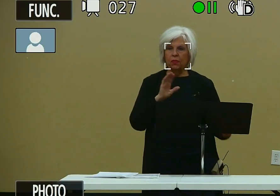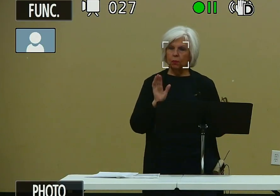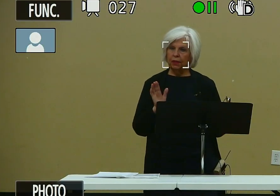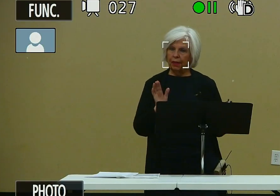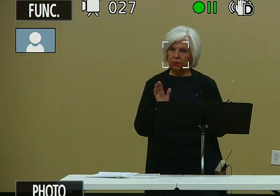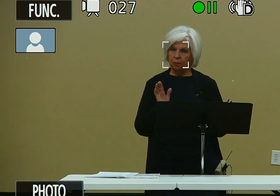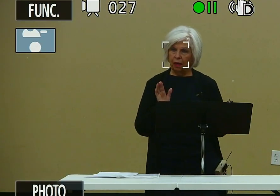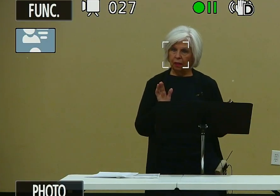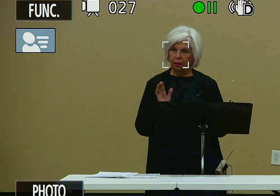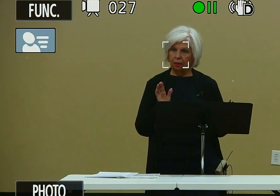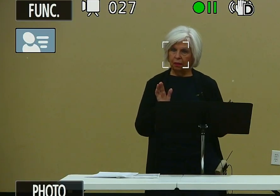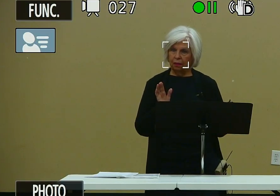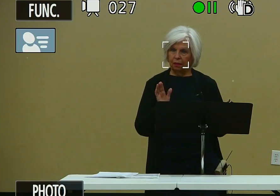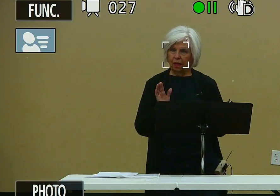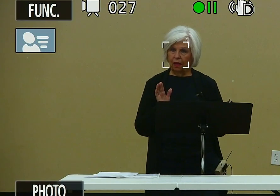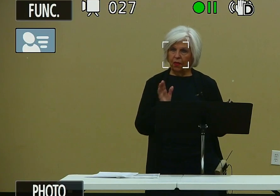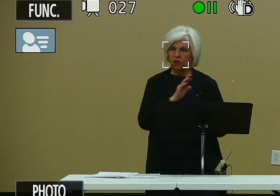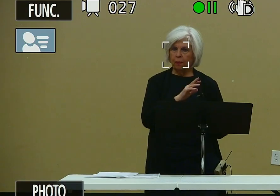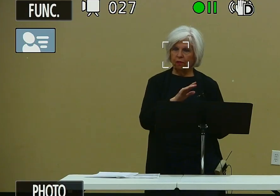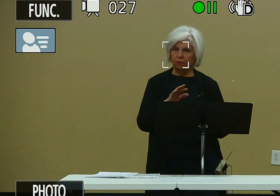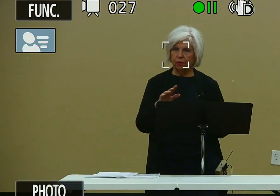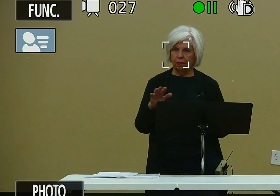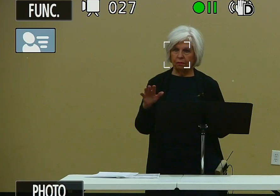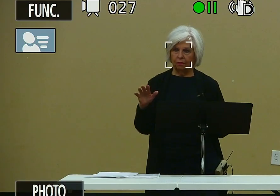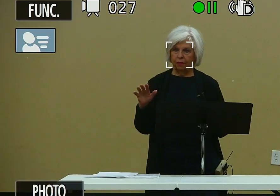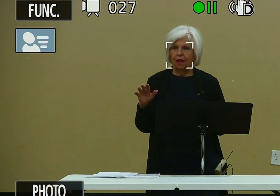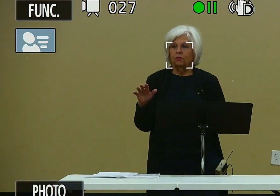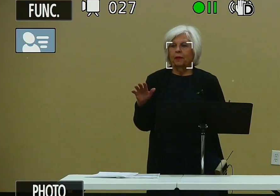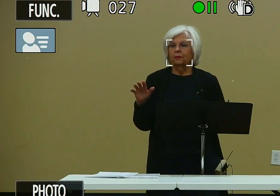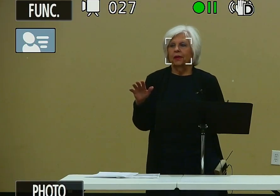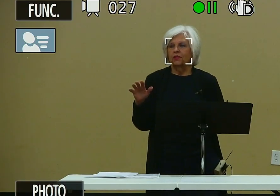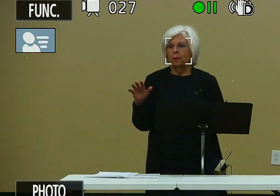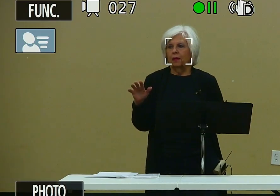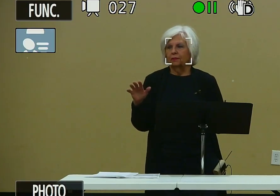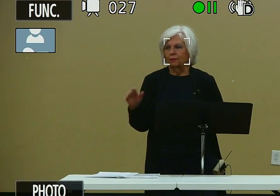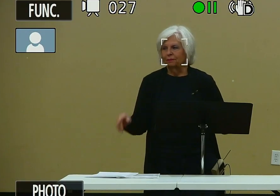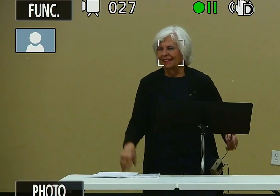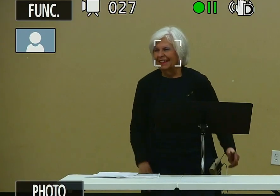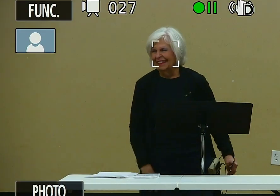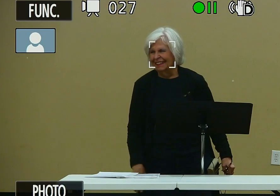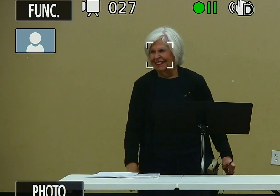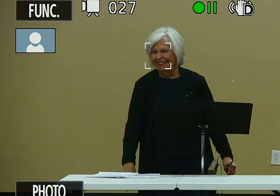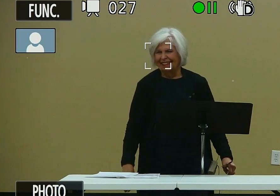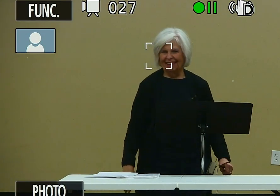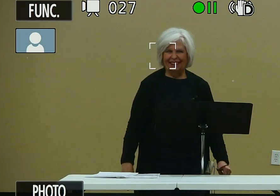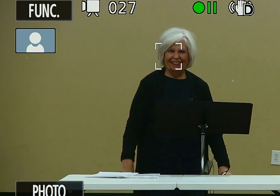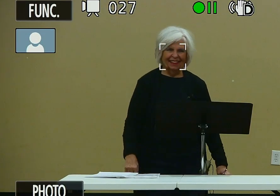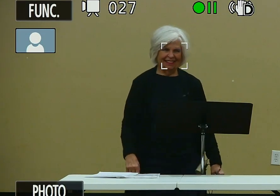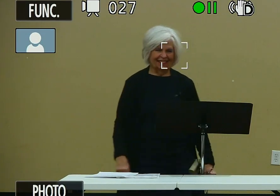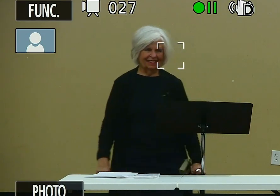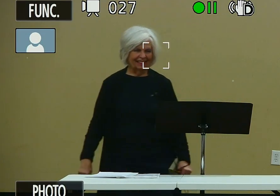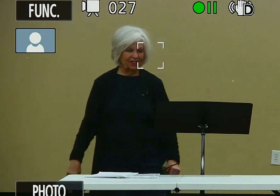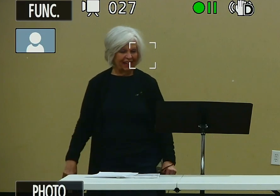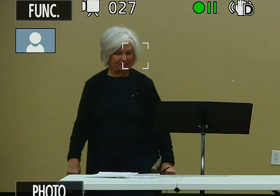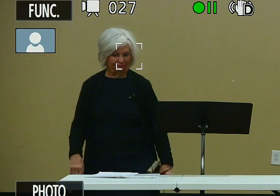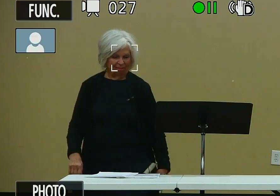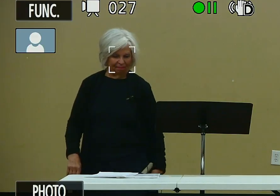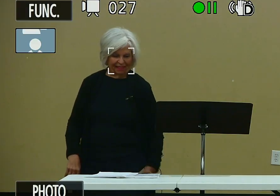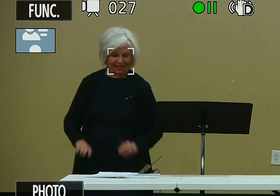really nice about it. And they'll spell for you. So you have to be able to know how to spell too. Yeah. Okay. That's